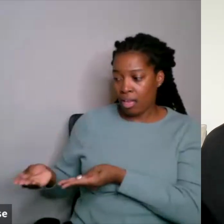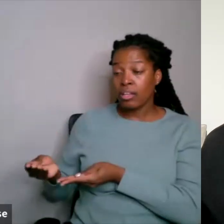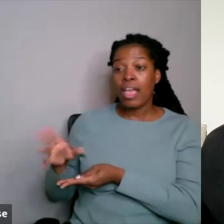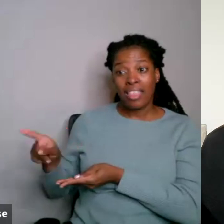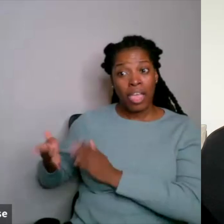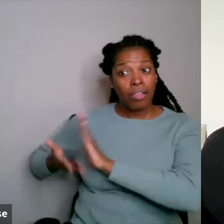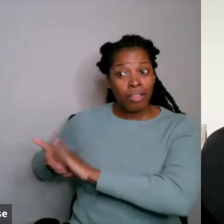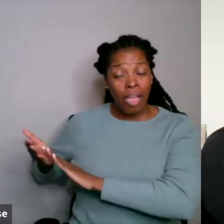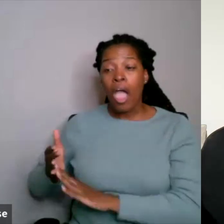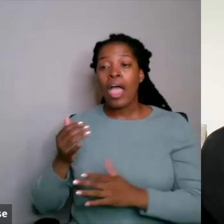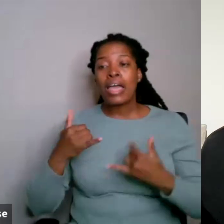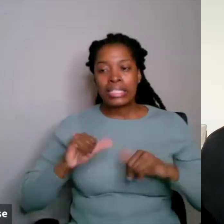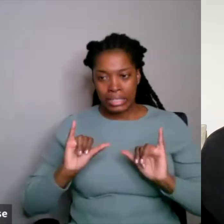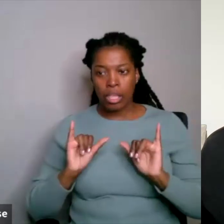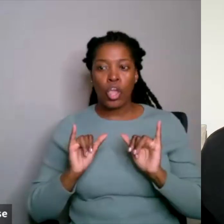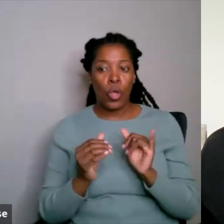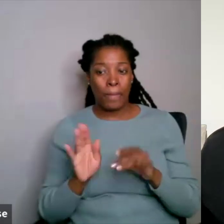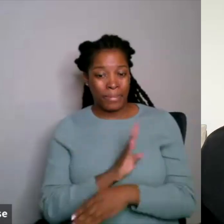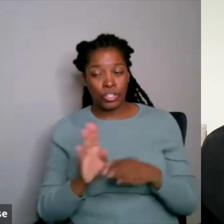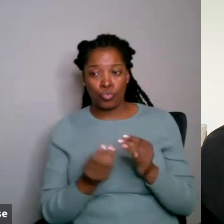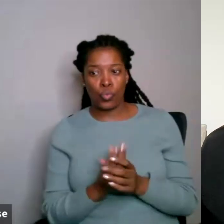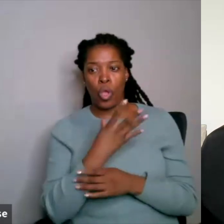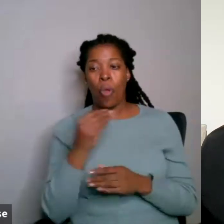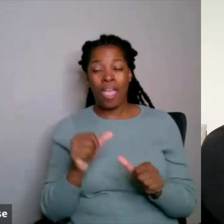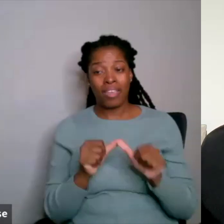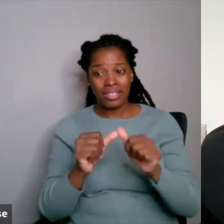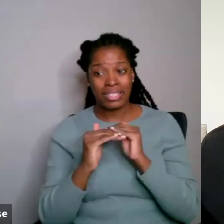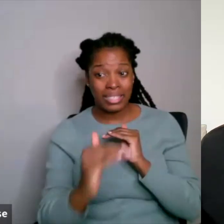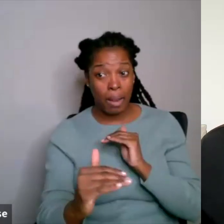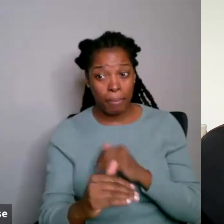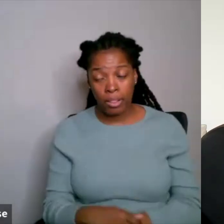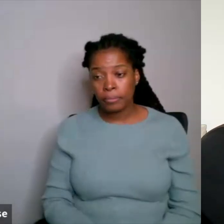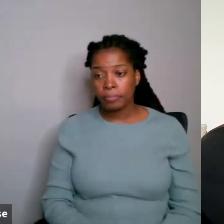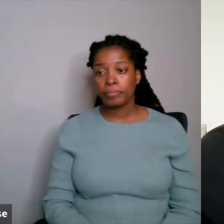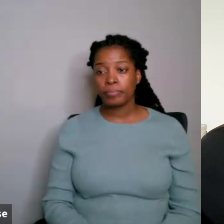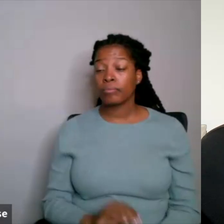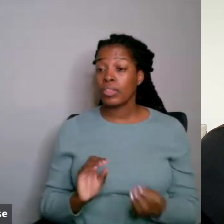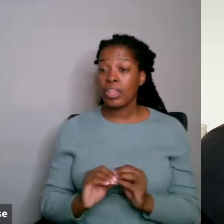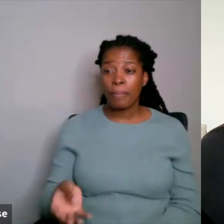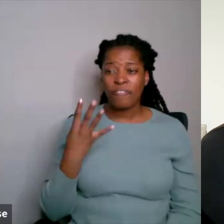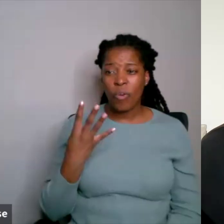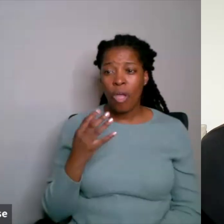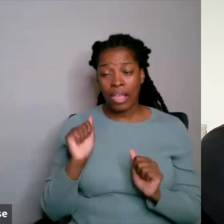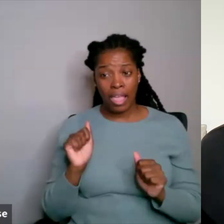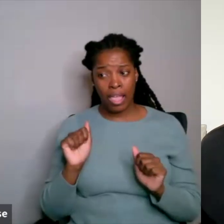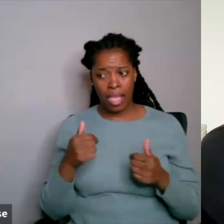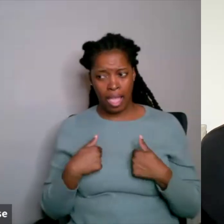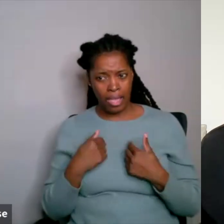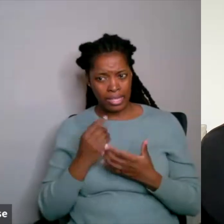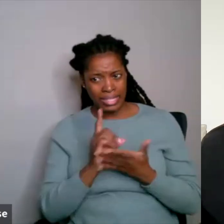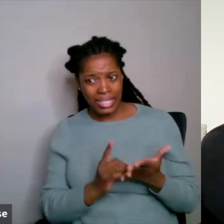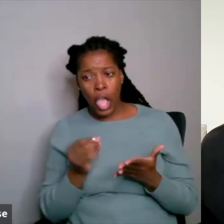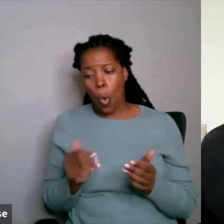our business and allow it to be sustainable. Four, how can I design or adjust my work environment to